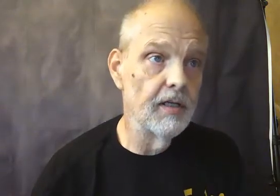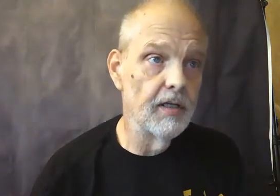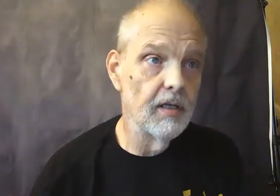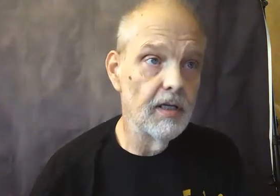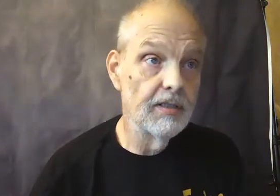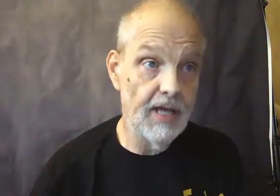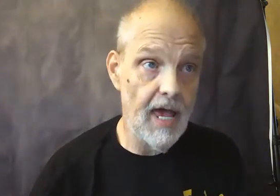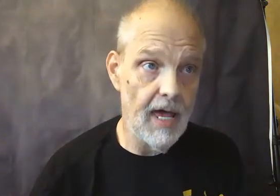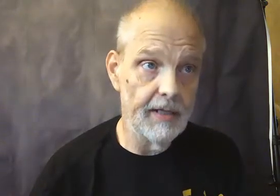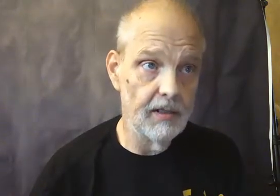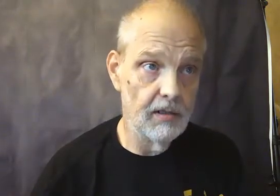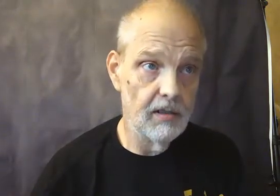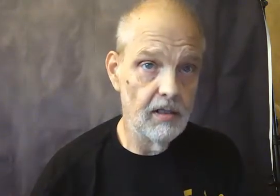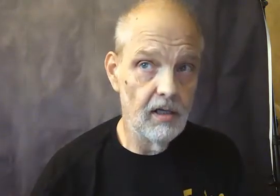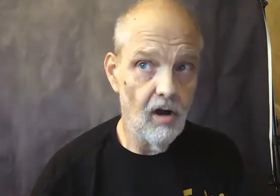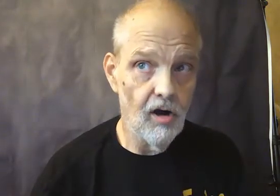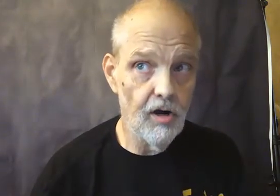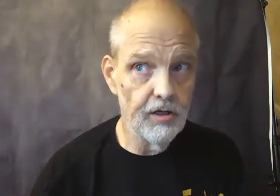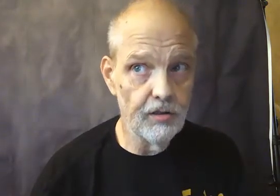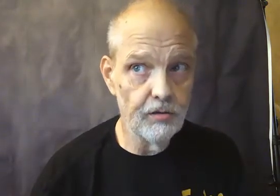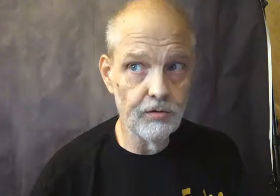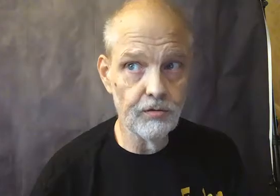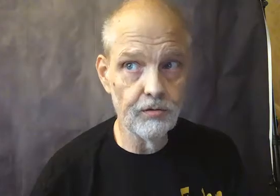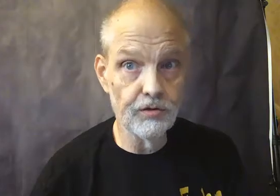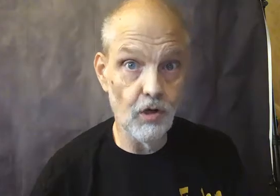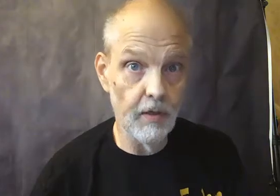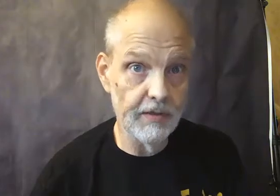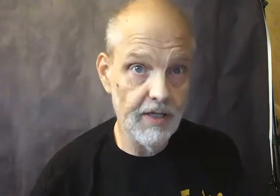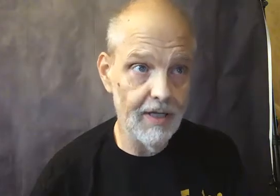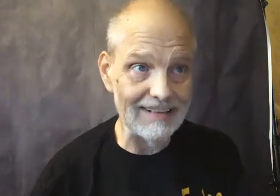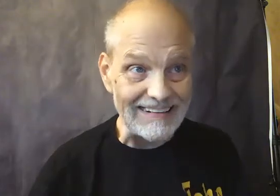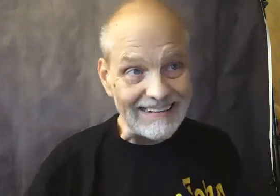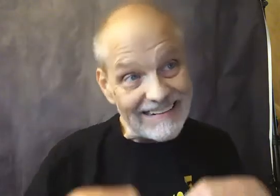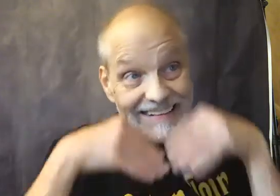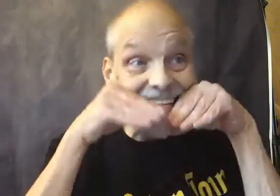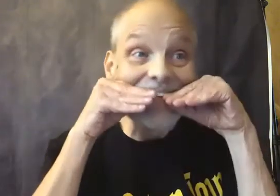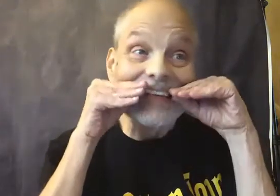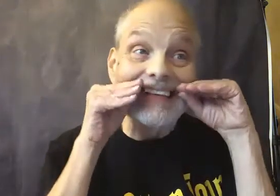sounding sad, are you showing sad?